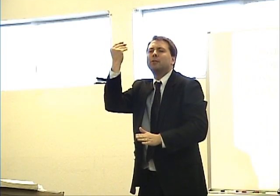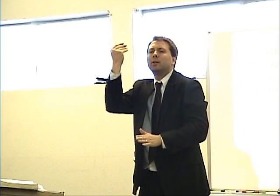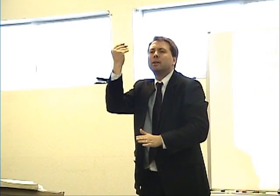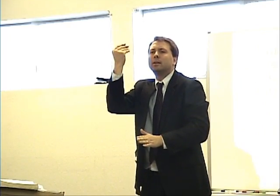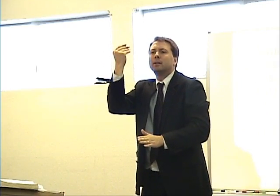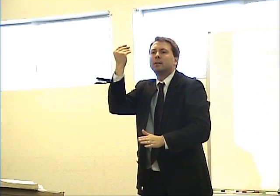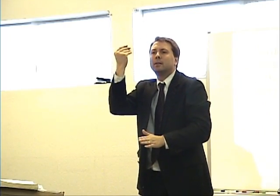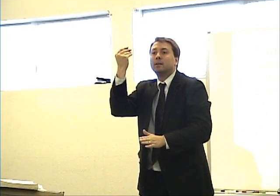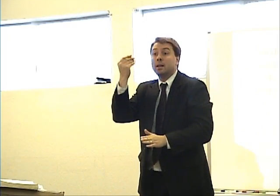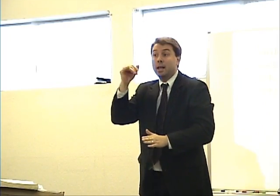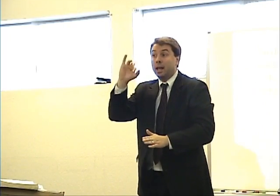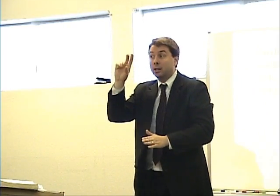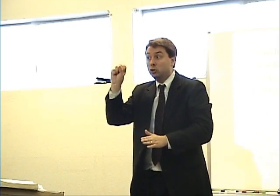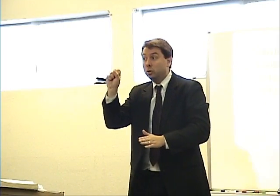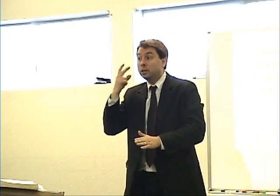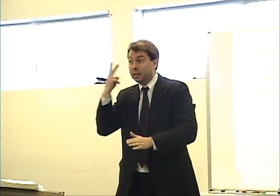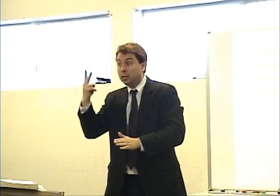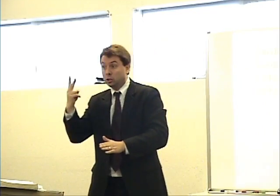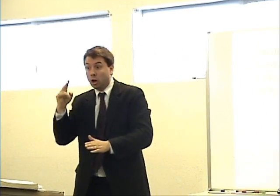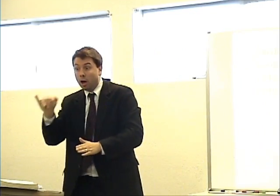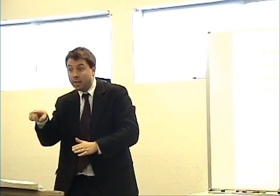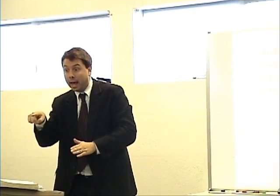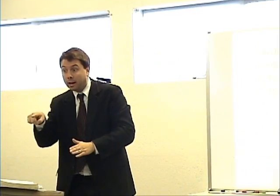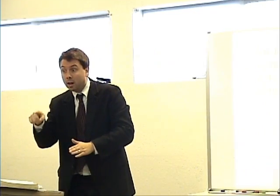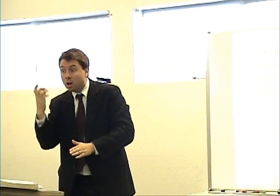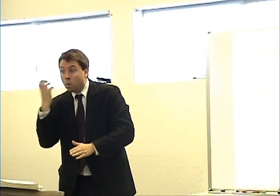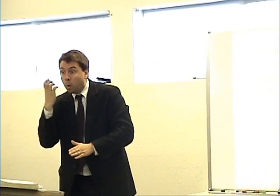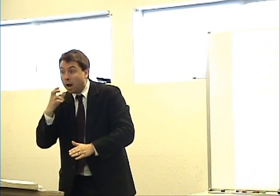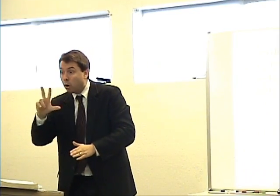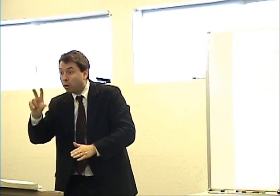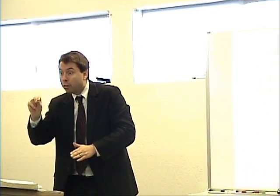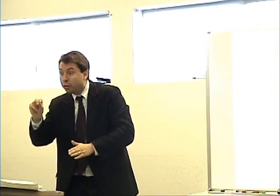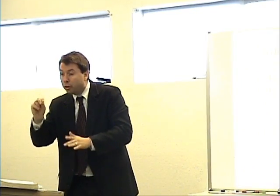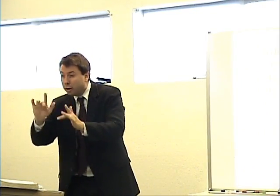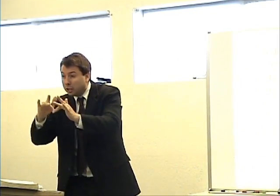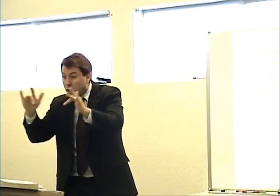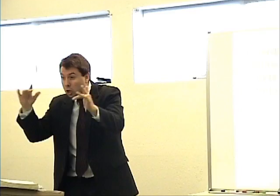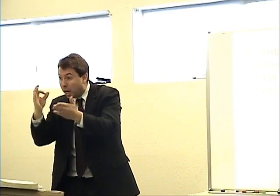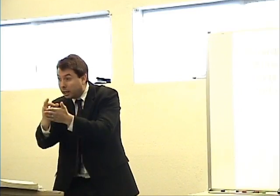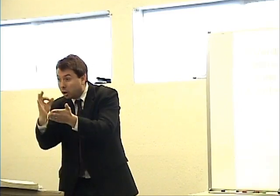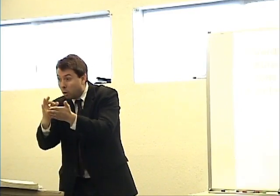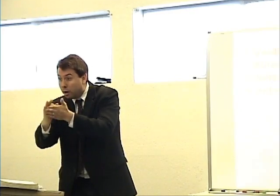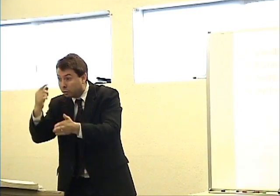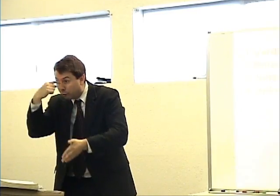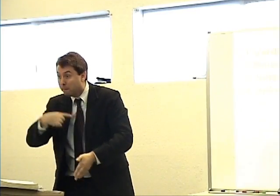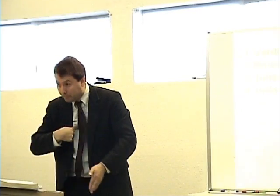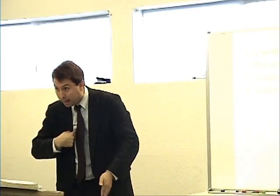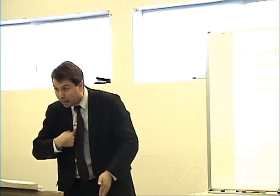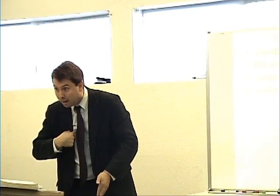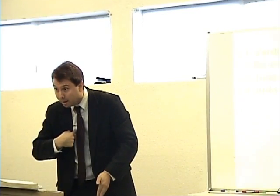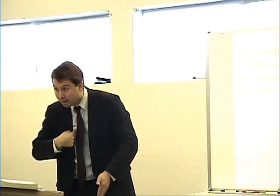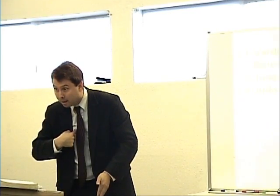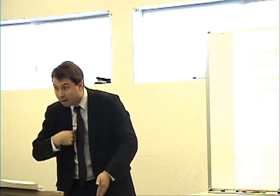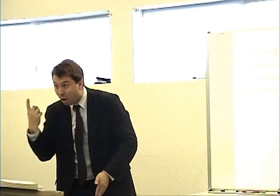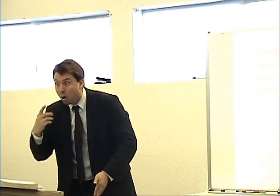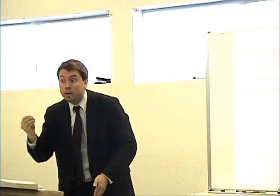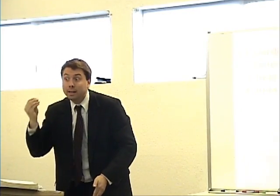beautiful. And Judas, he saw that. Wow, 30 shiny coins for me? Only